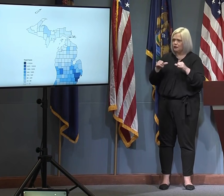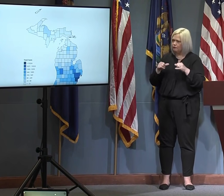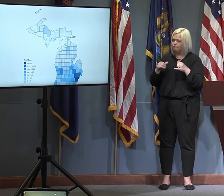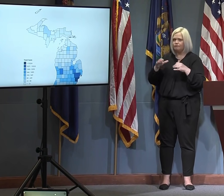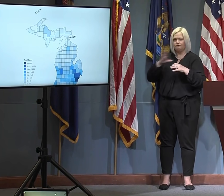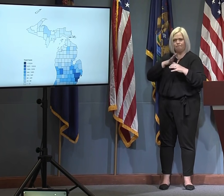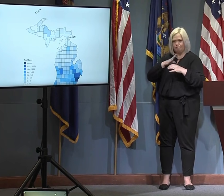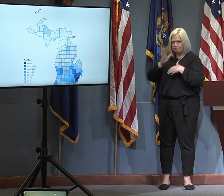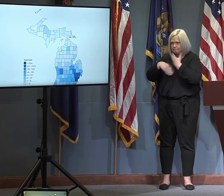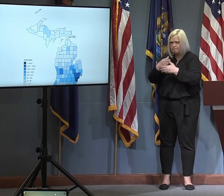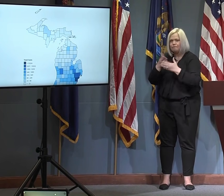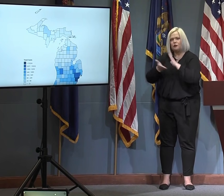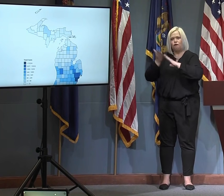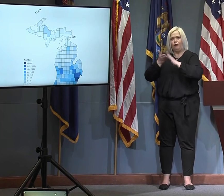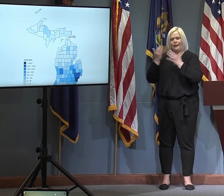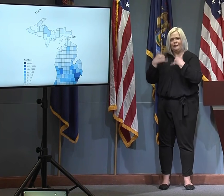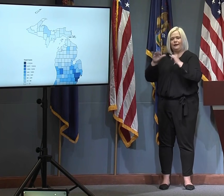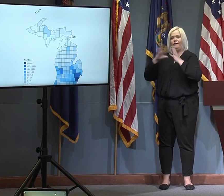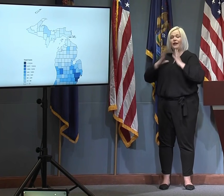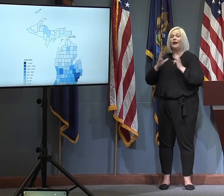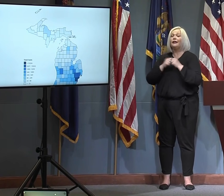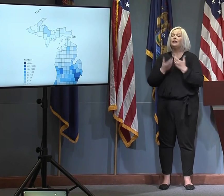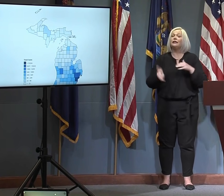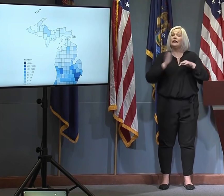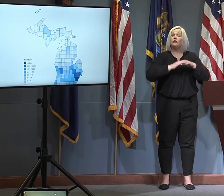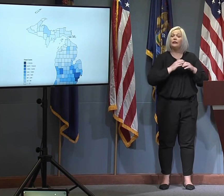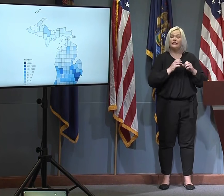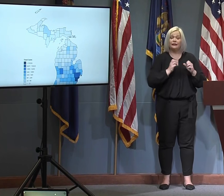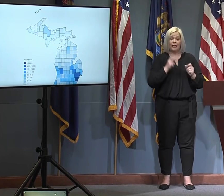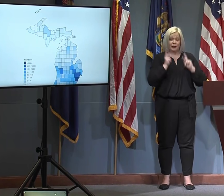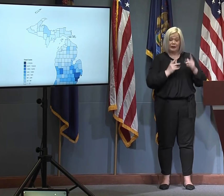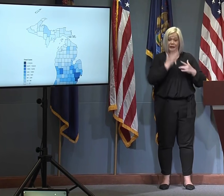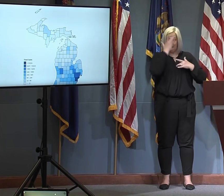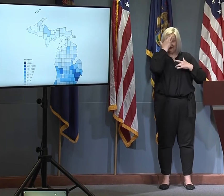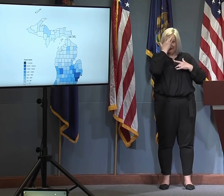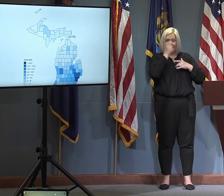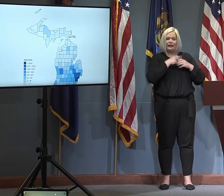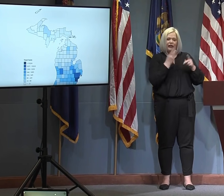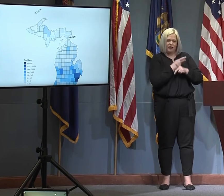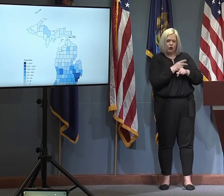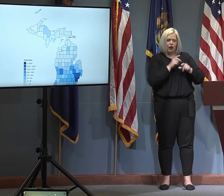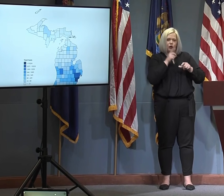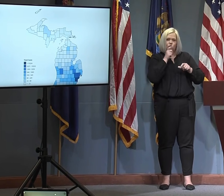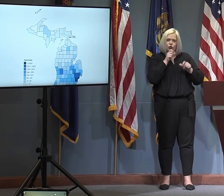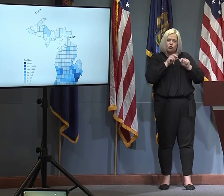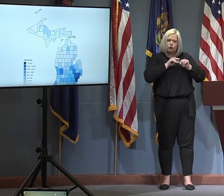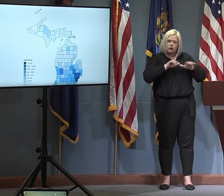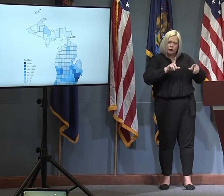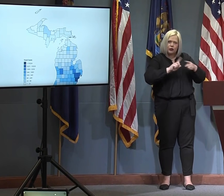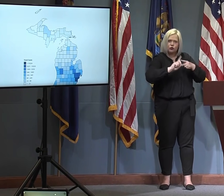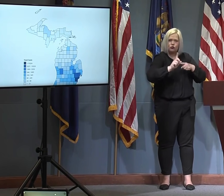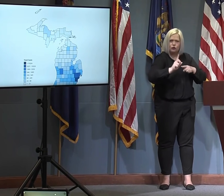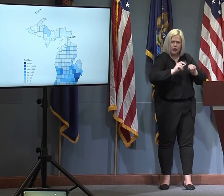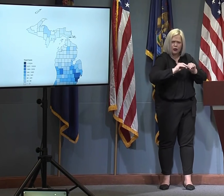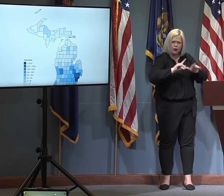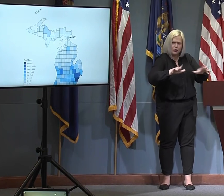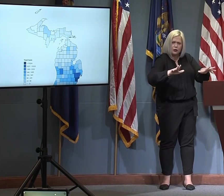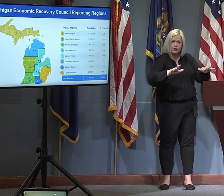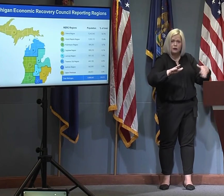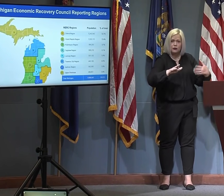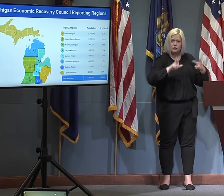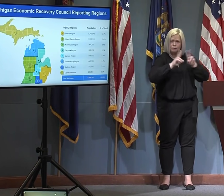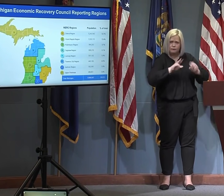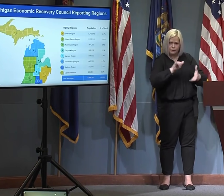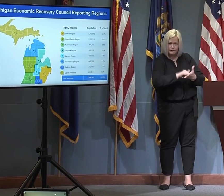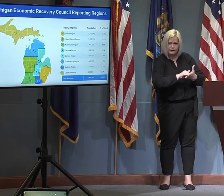our PPE and testing and tracing, which has enabled us to safely begin to phase in sectors of our economy.